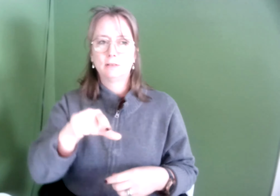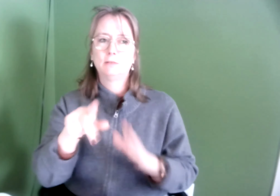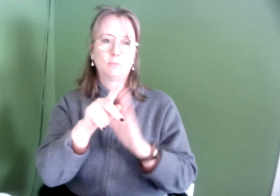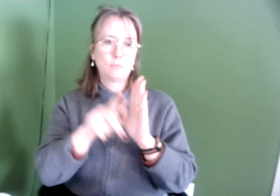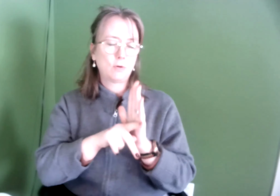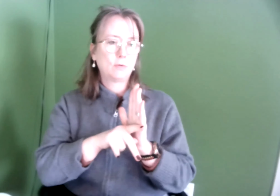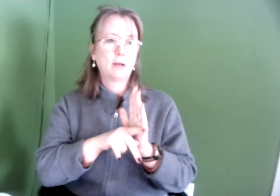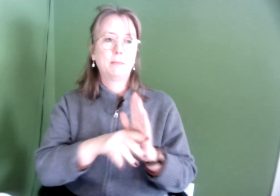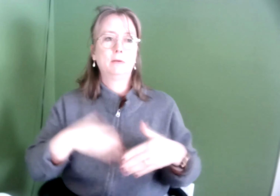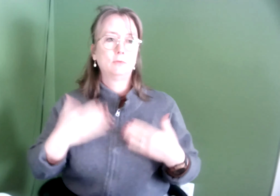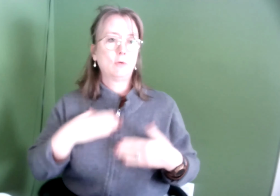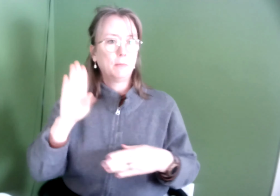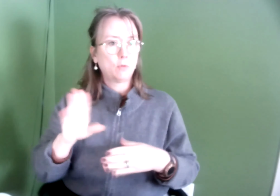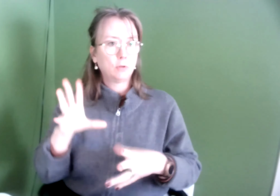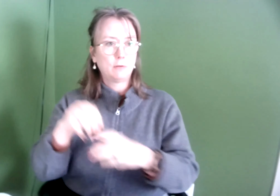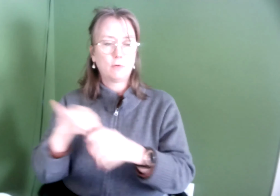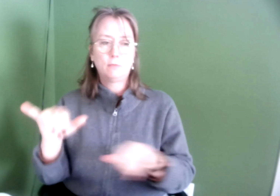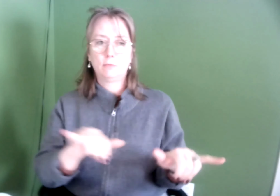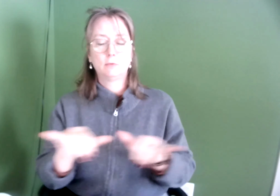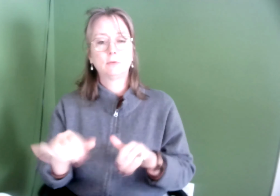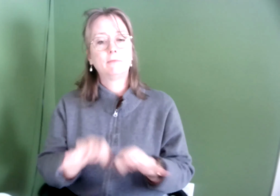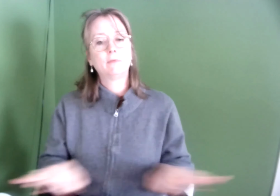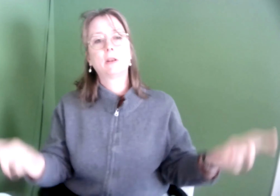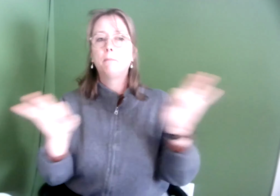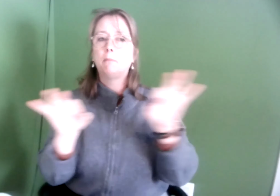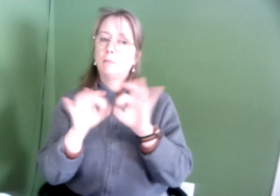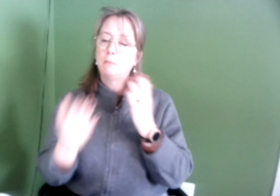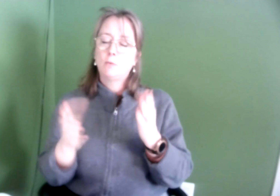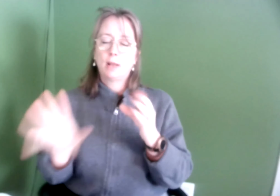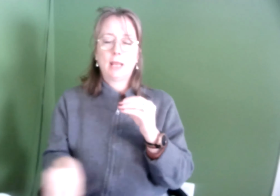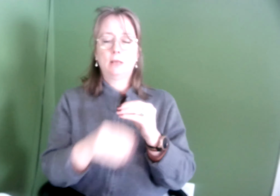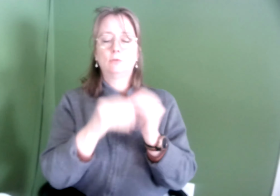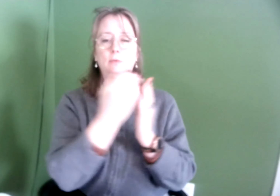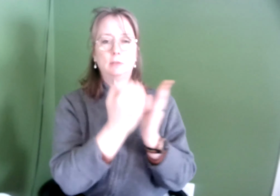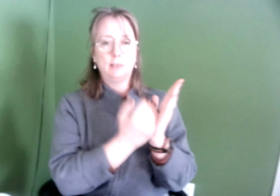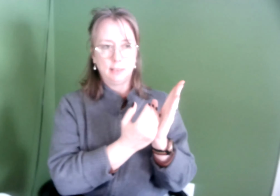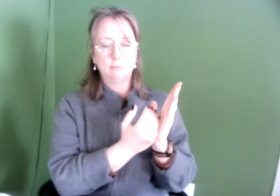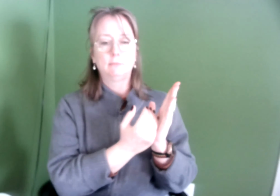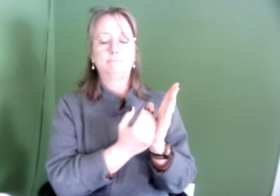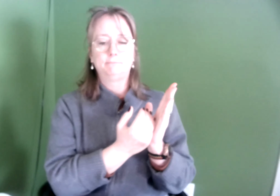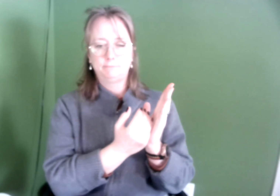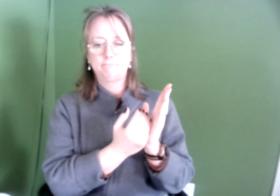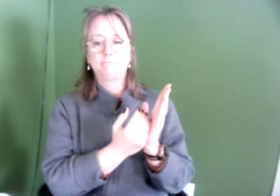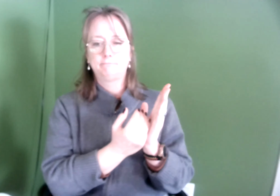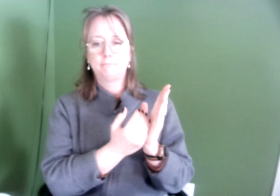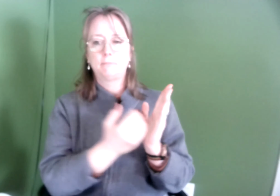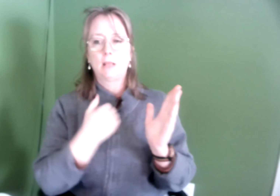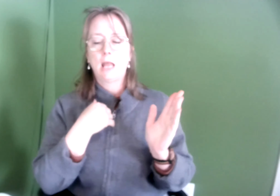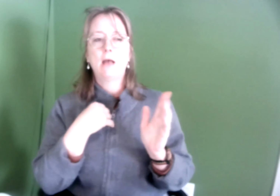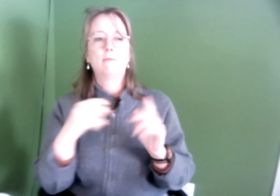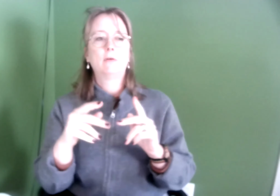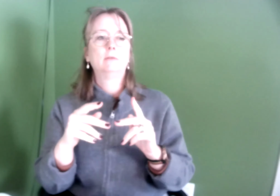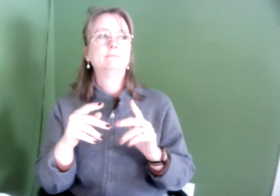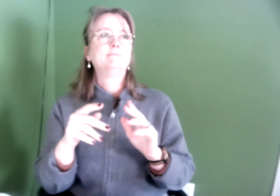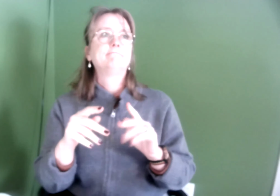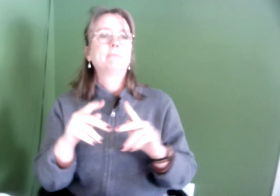Boulder's doing it as well. I think what's going to be important, though, that we may want to put on our list is that there is a place for these